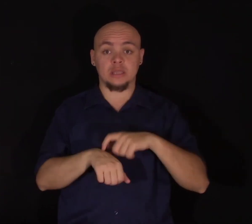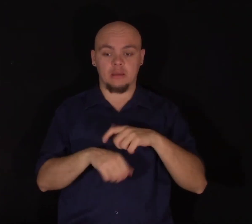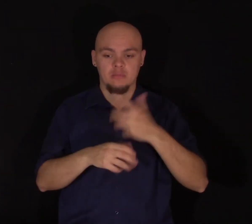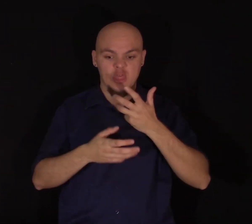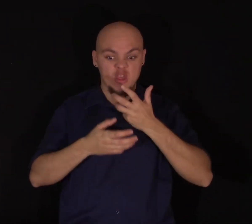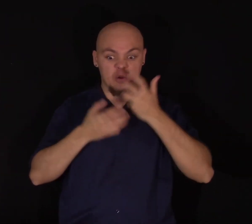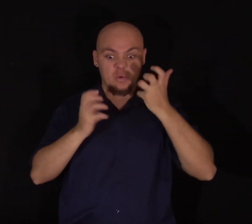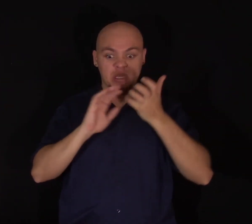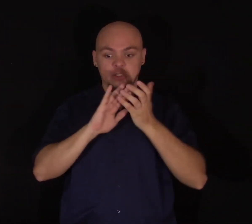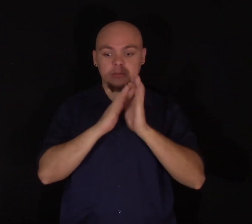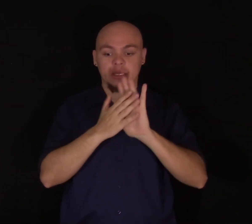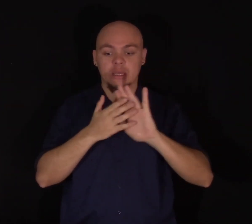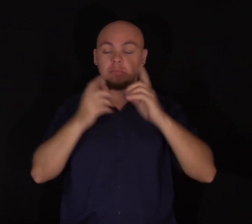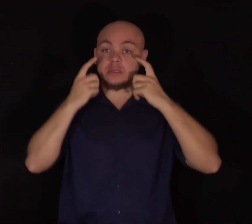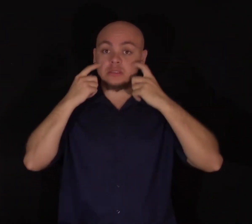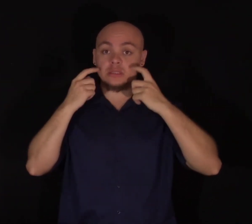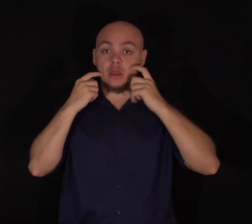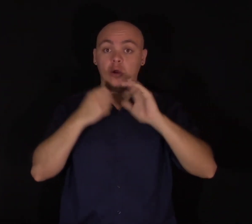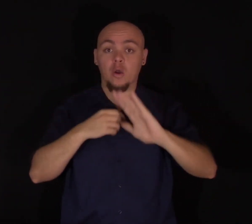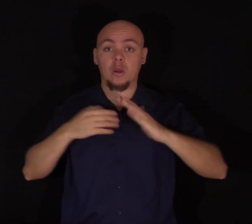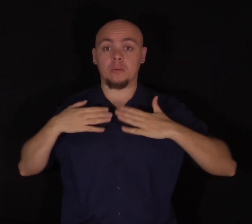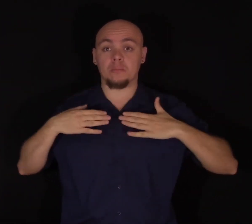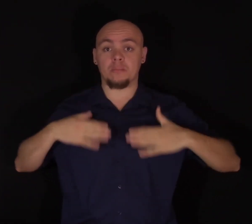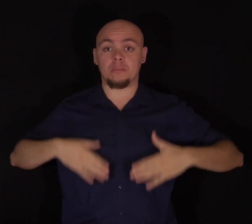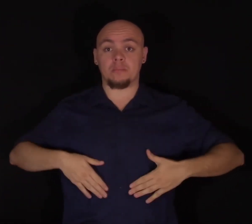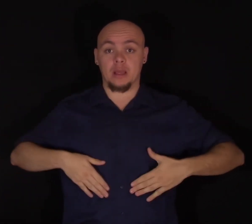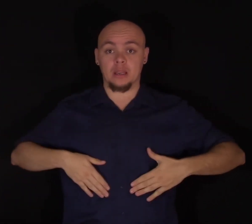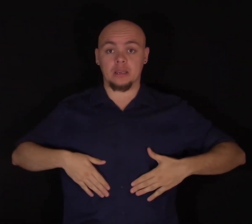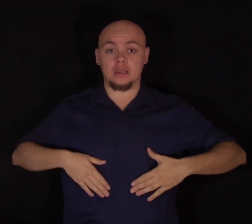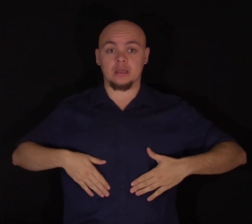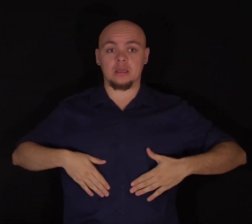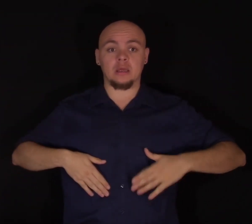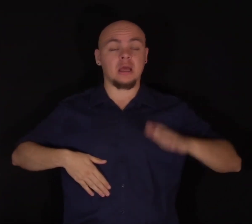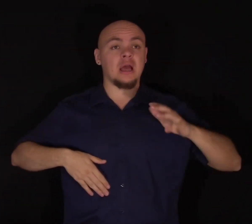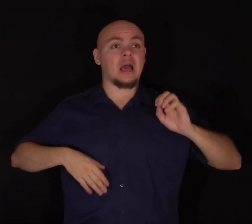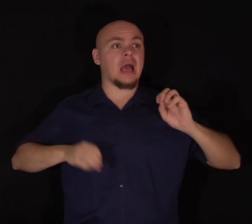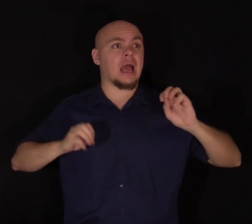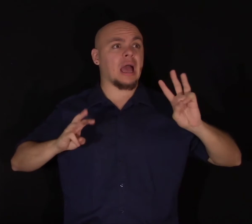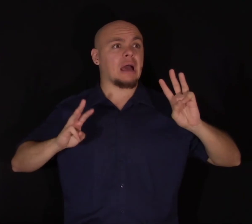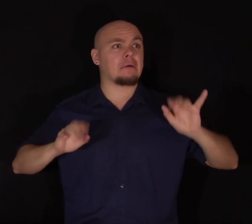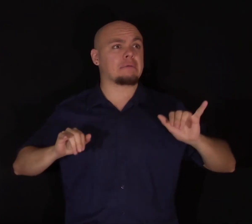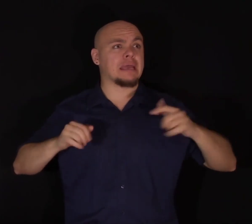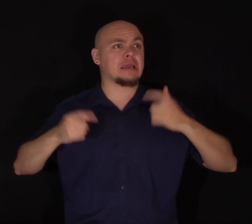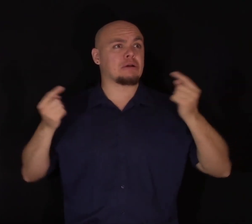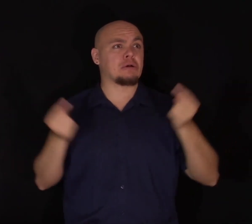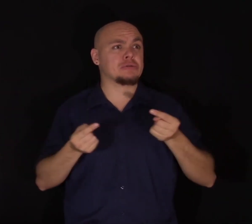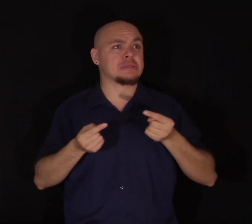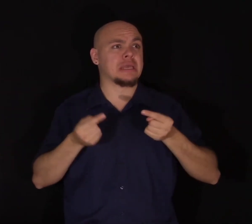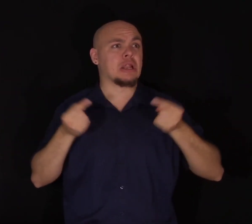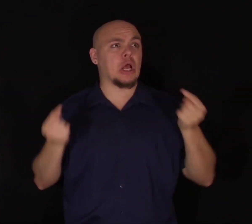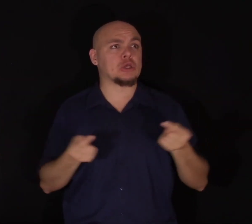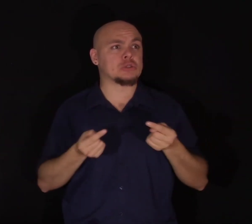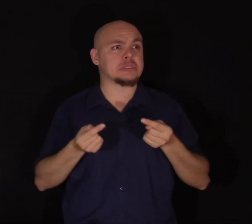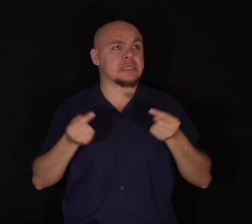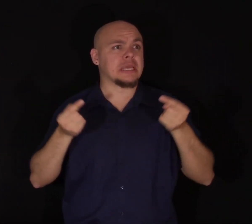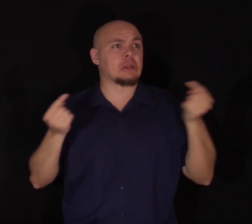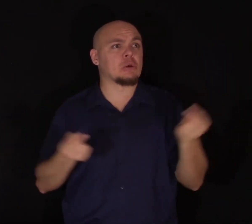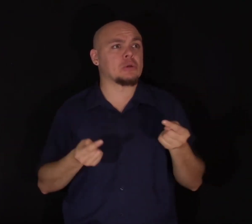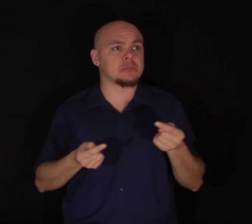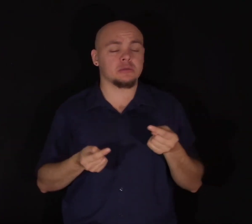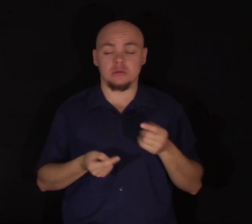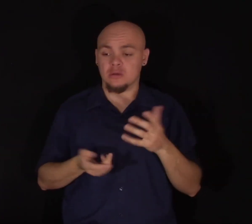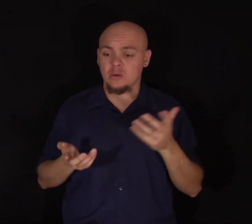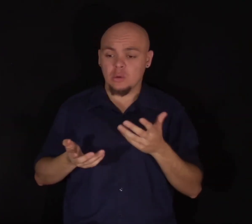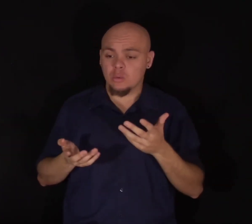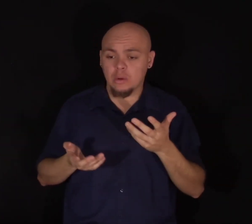tears and her little body was just spent, she started to say, "Owie, Mommy, it hurts, it hurts, it hurts." And I said,